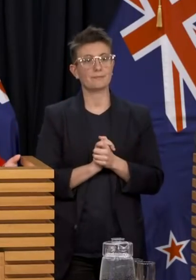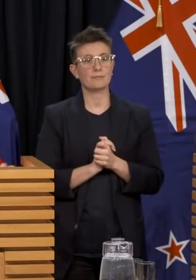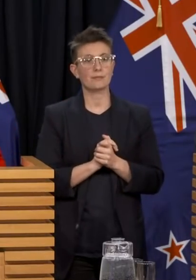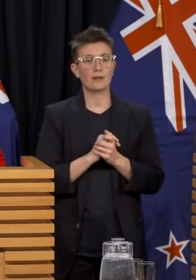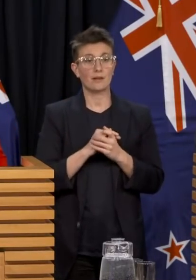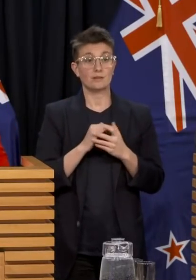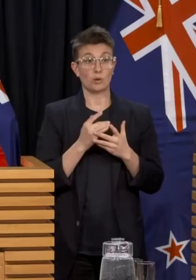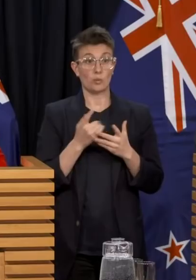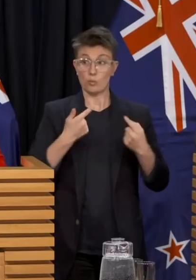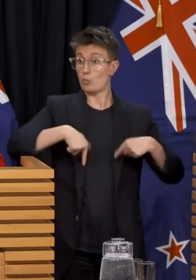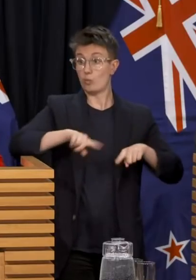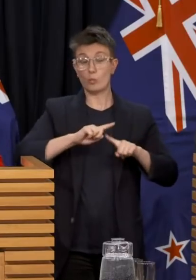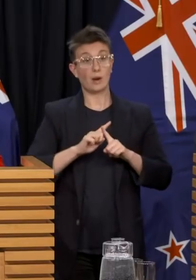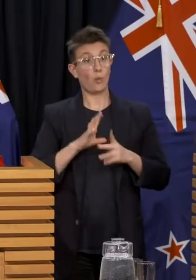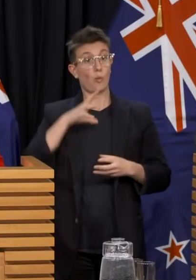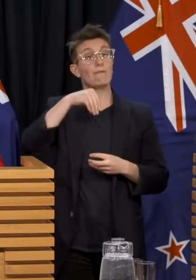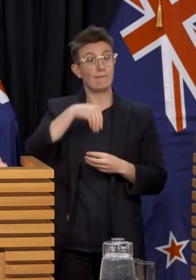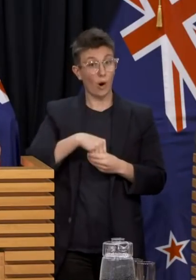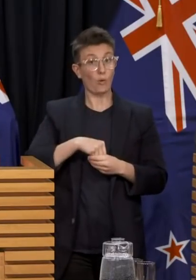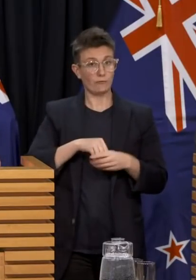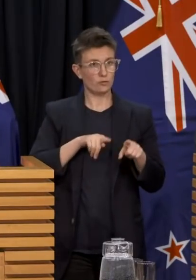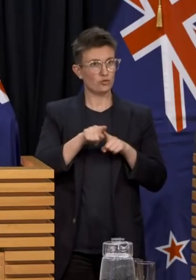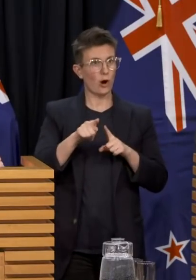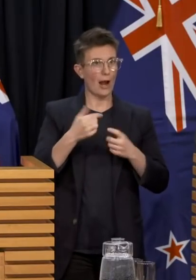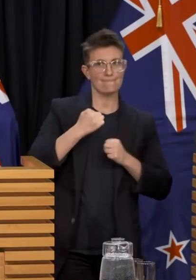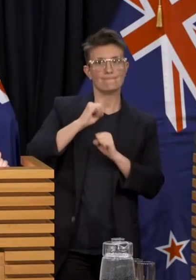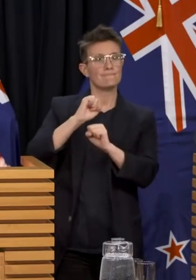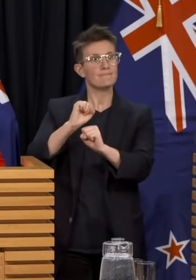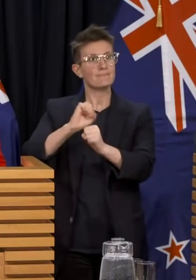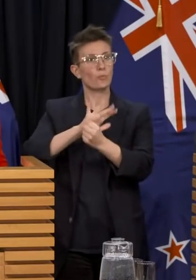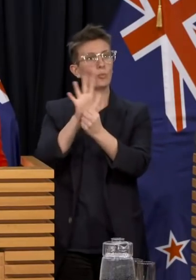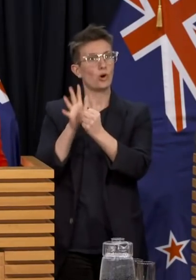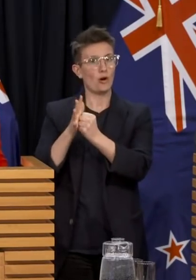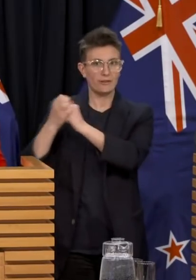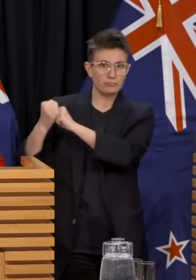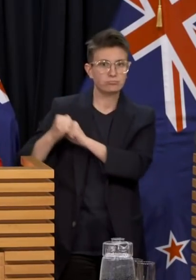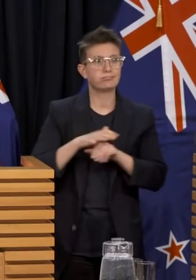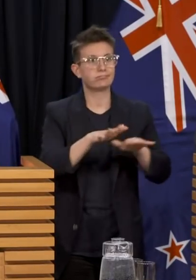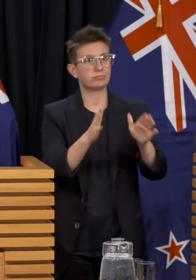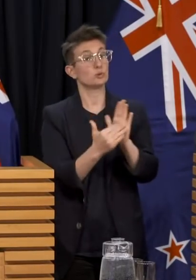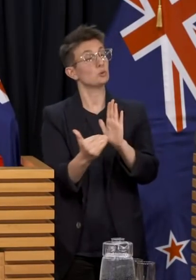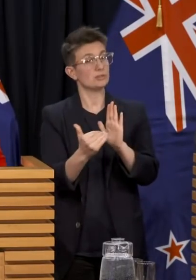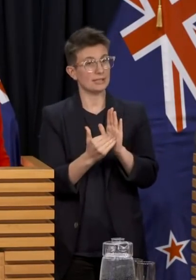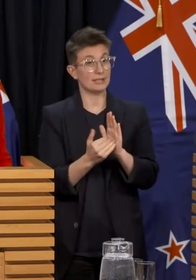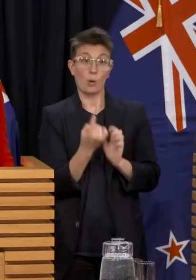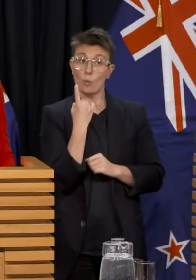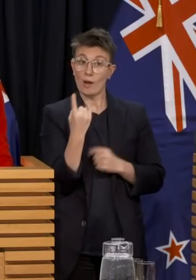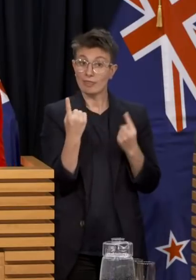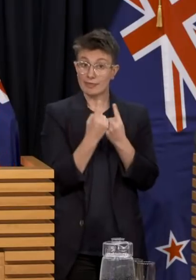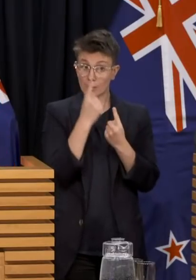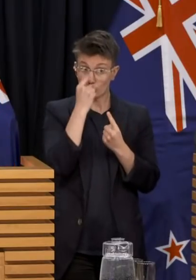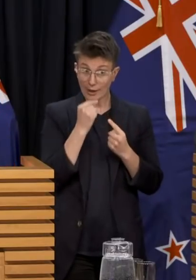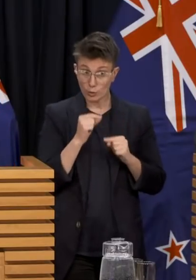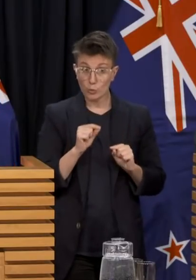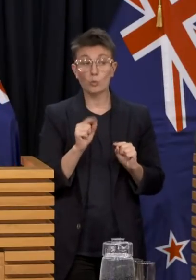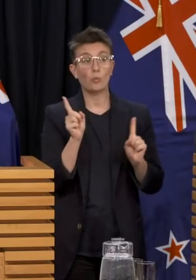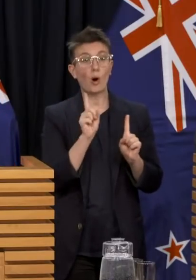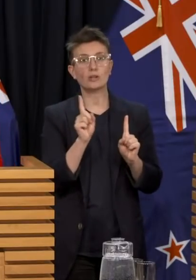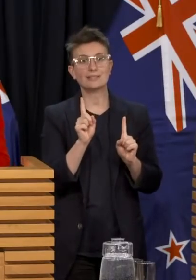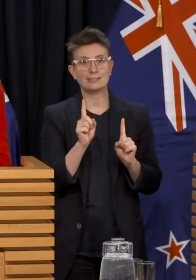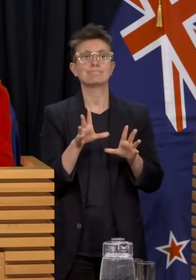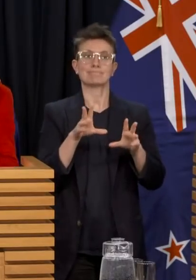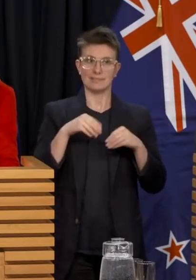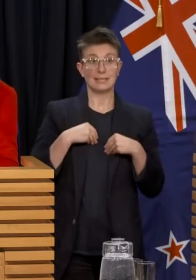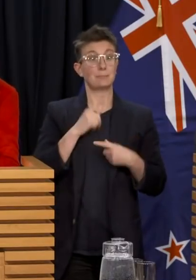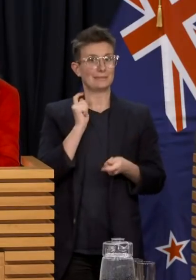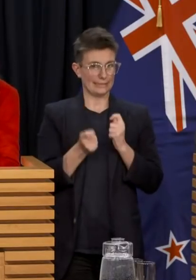we all have a part to play. One of those roles is getting tested. One thing we are finding